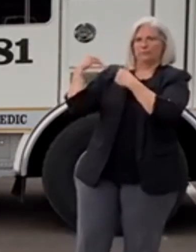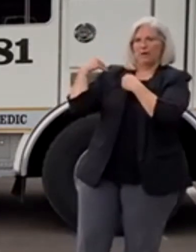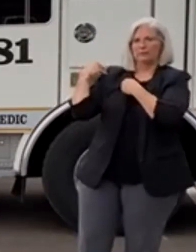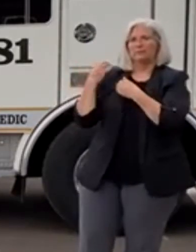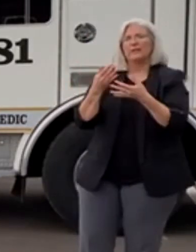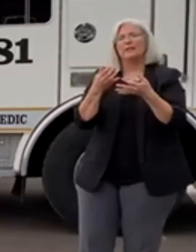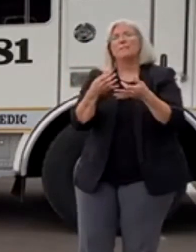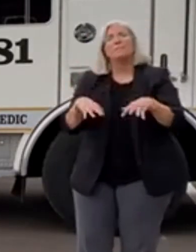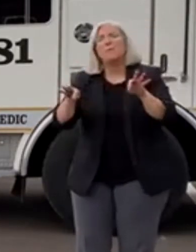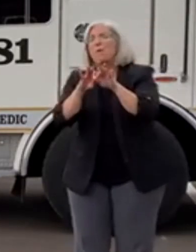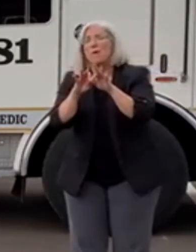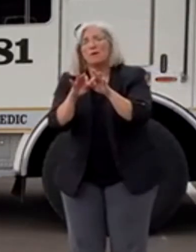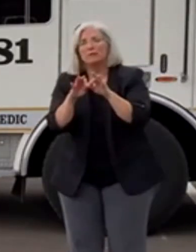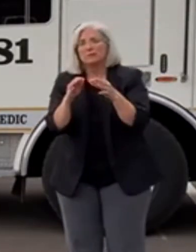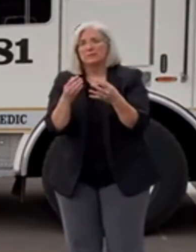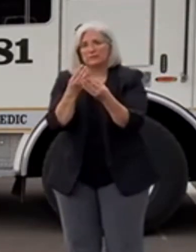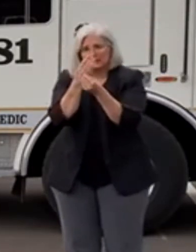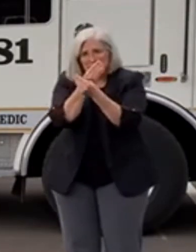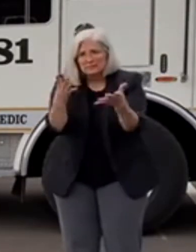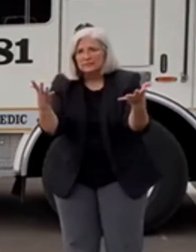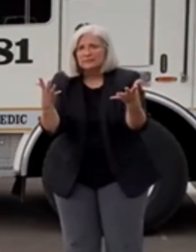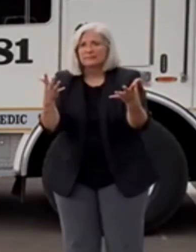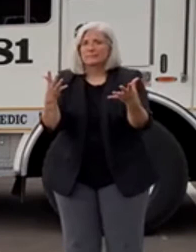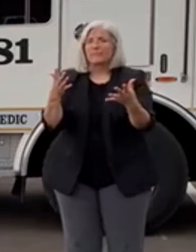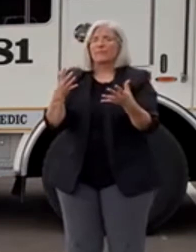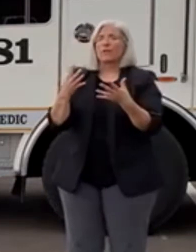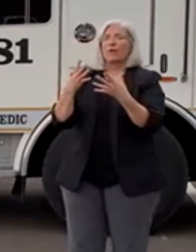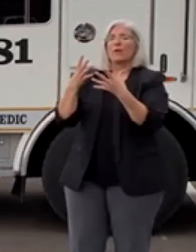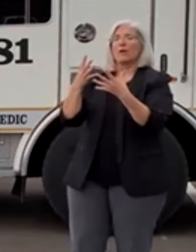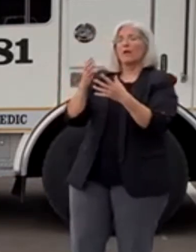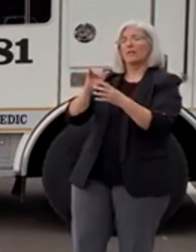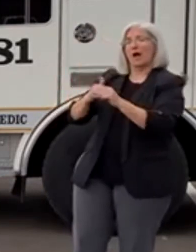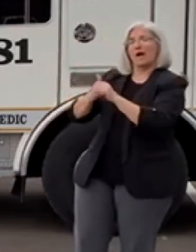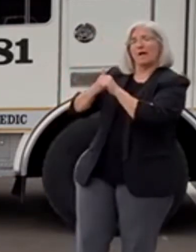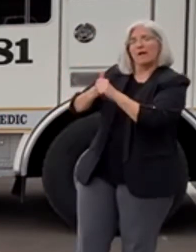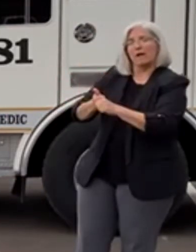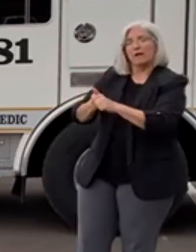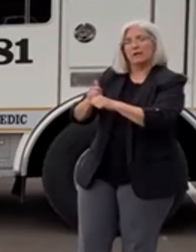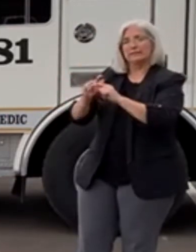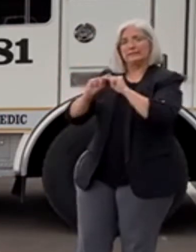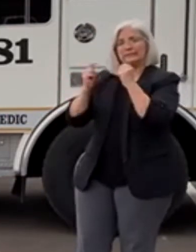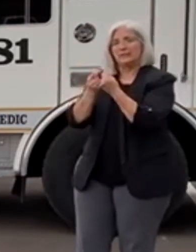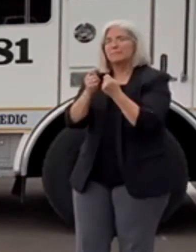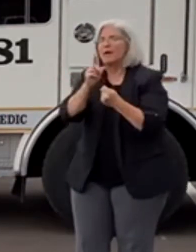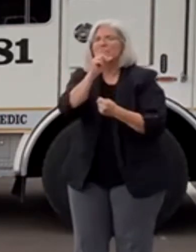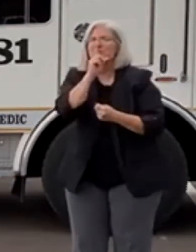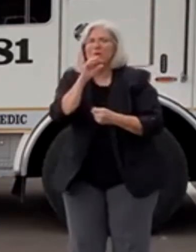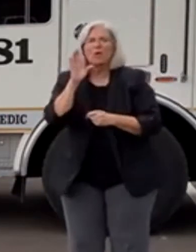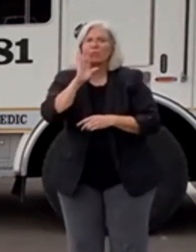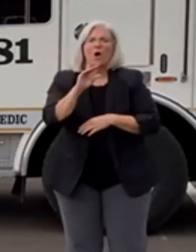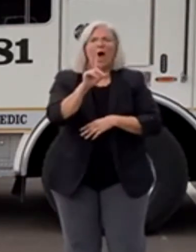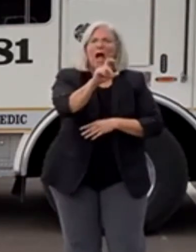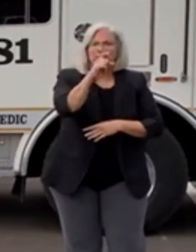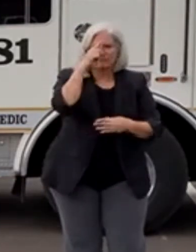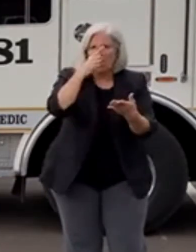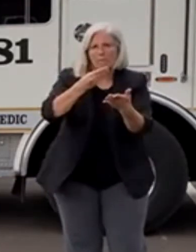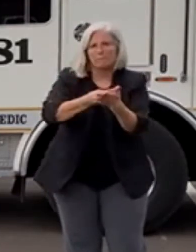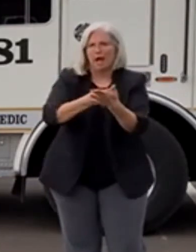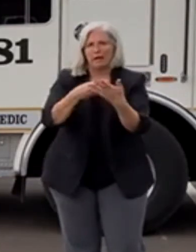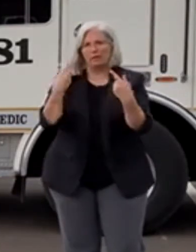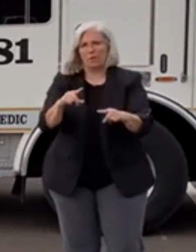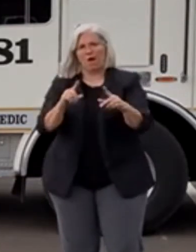that enforcement officers will not be asking for money on the spot. Business owners that are assessed a fine will be provided the